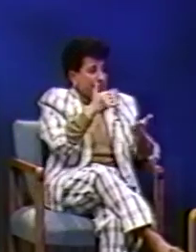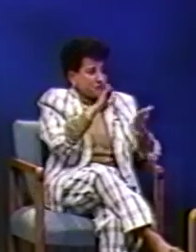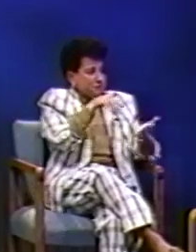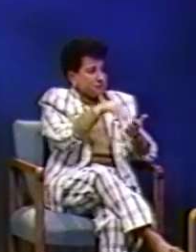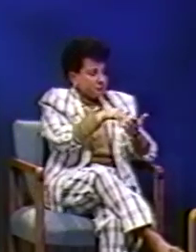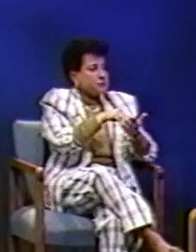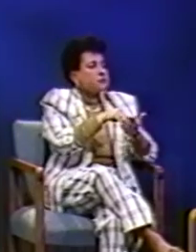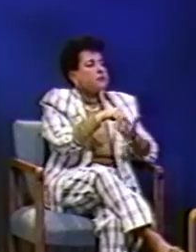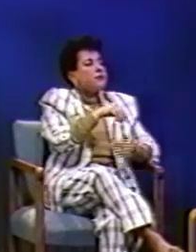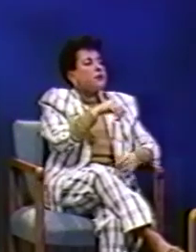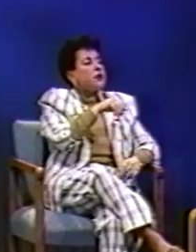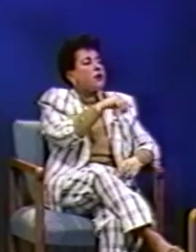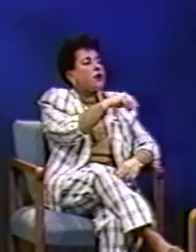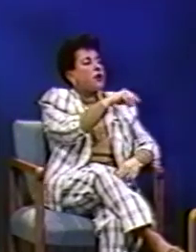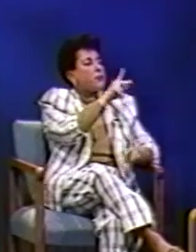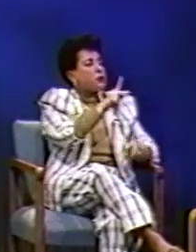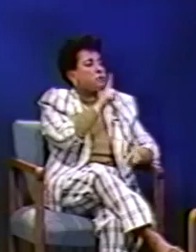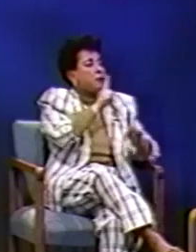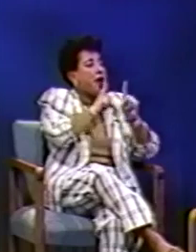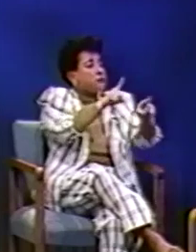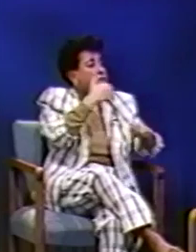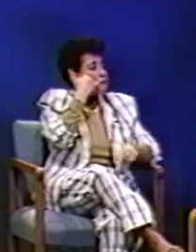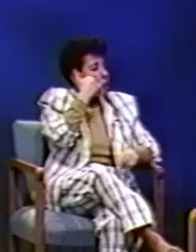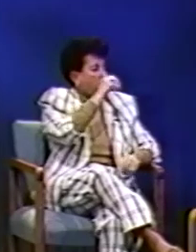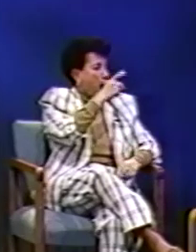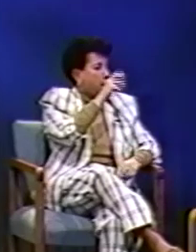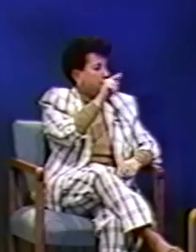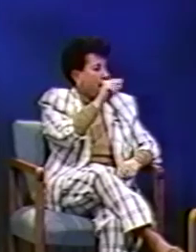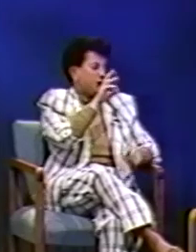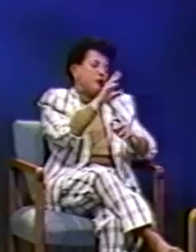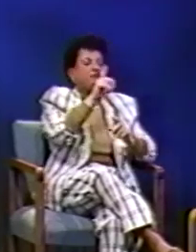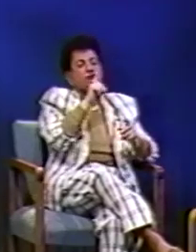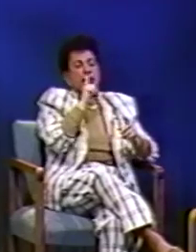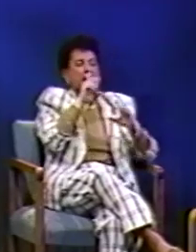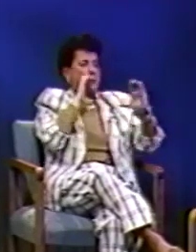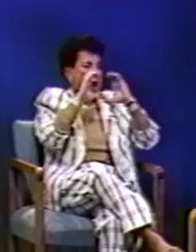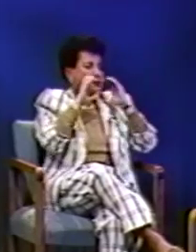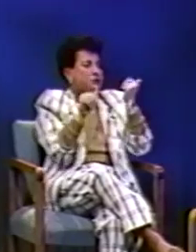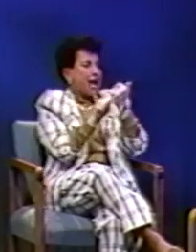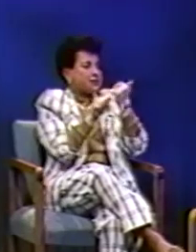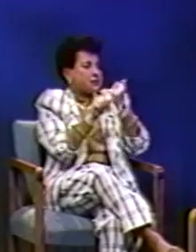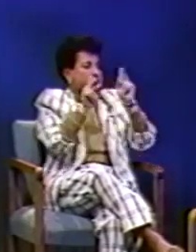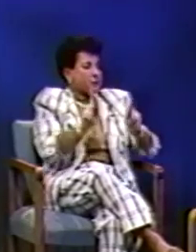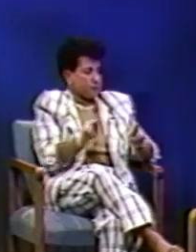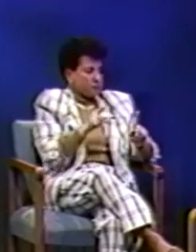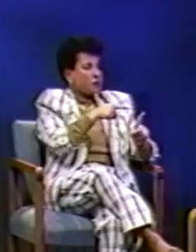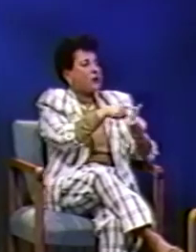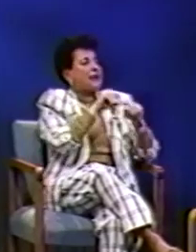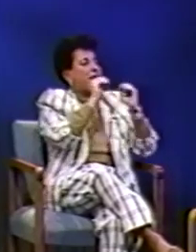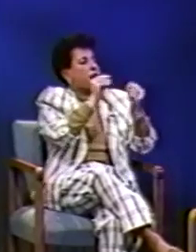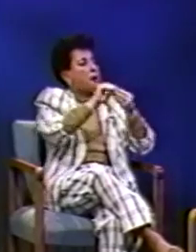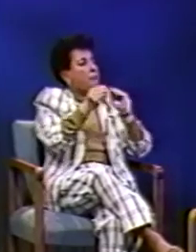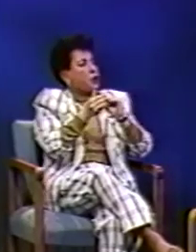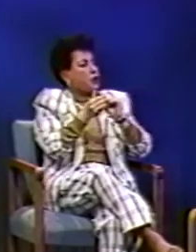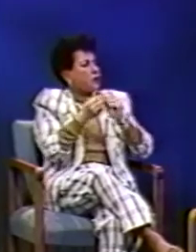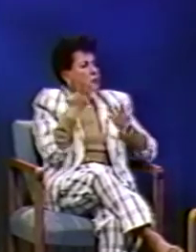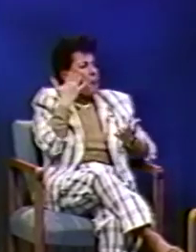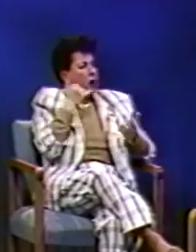When I called the relay service, the person who answers the phone, the operator, really the communications assistant, gives